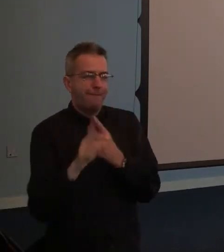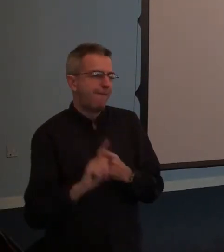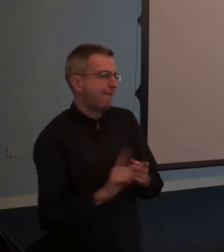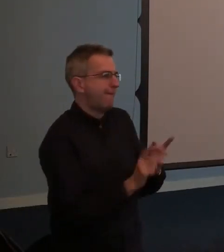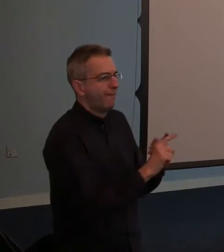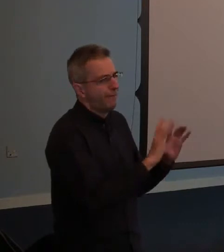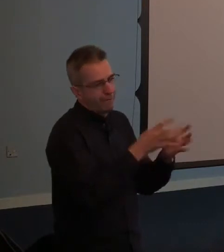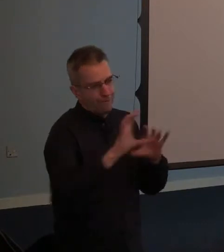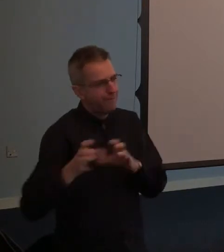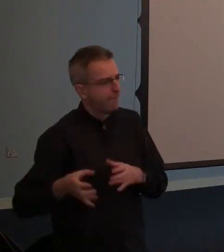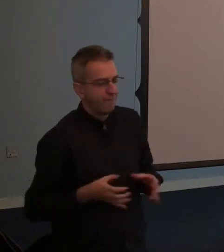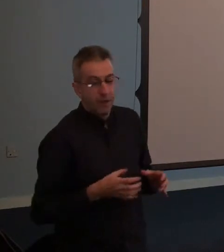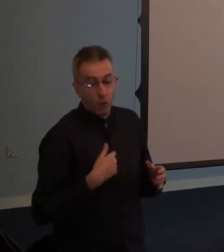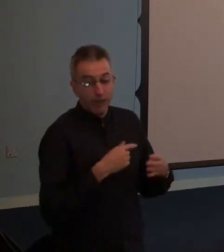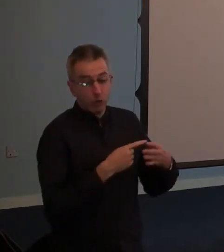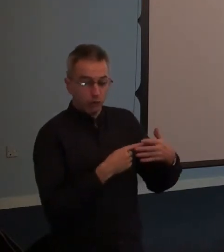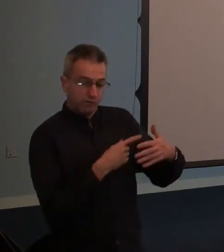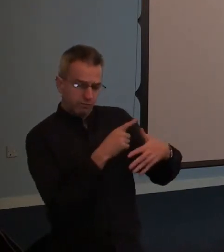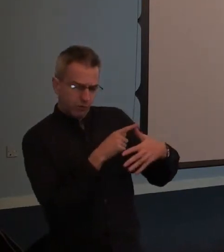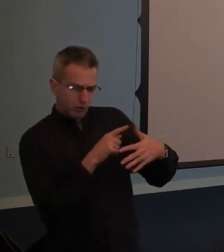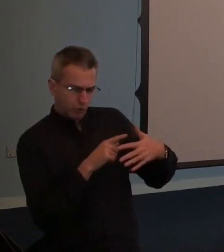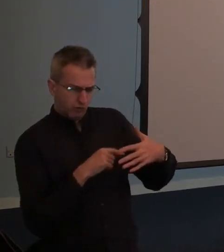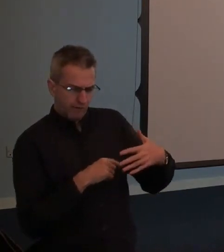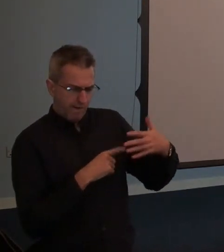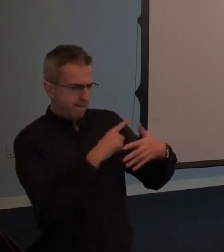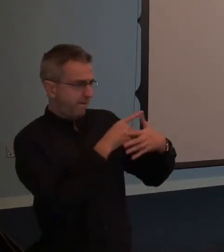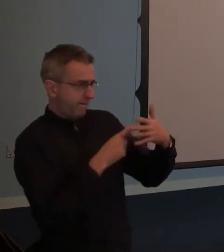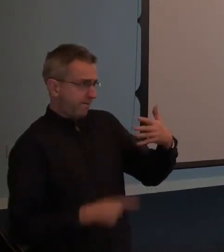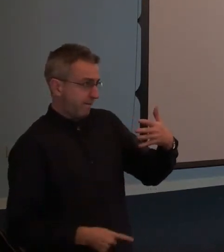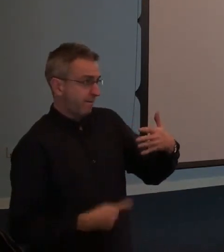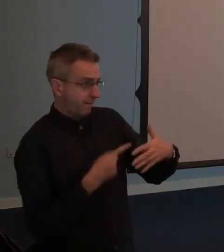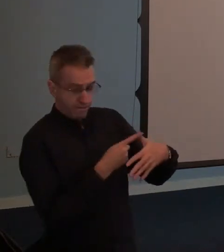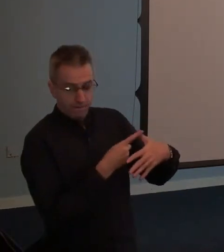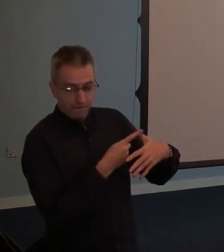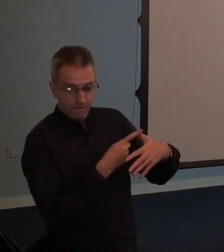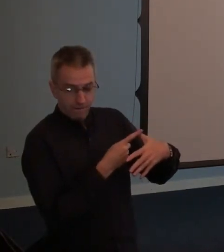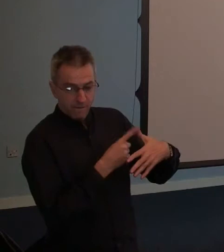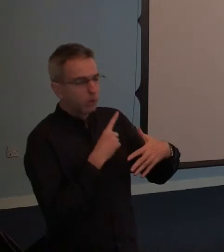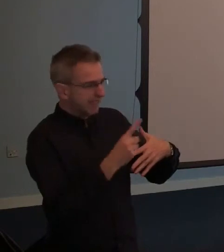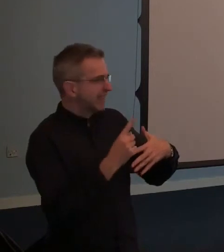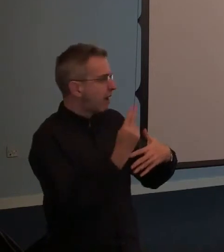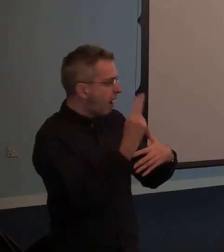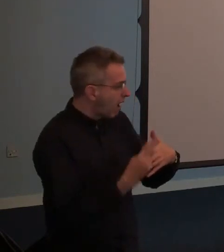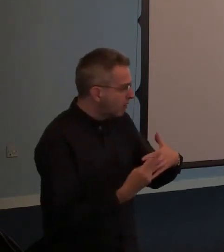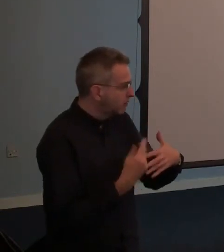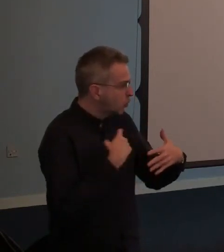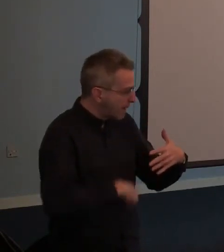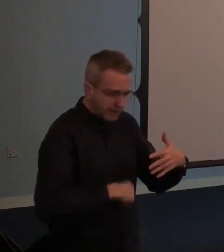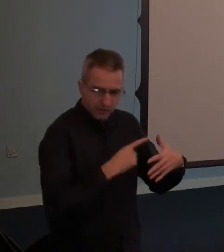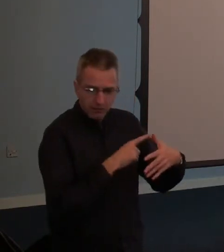You know, universities have so many different departments. So we chose five different areas: arts